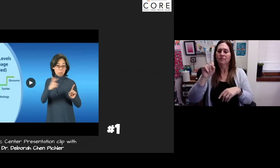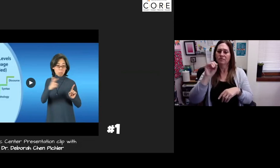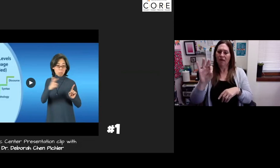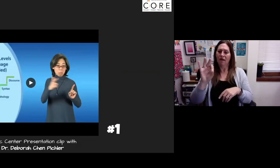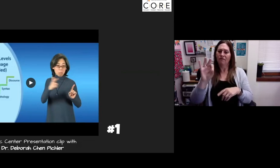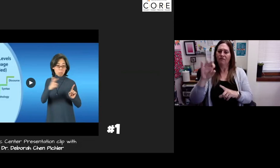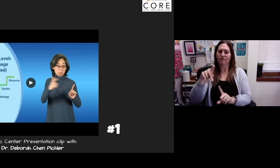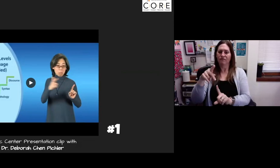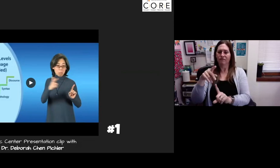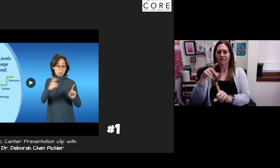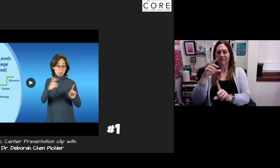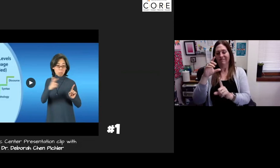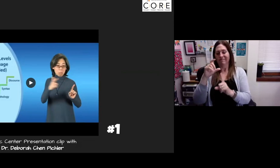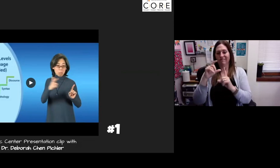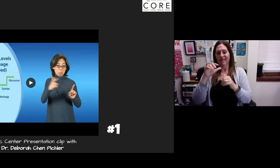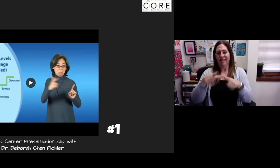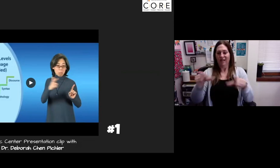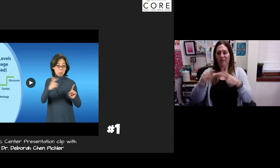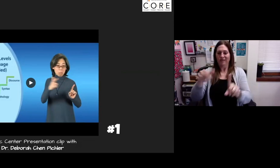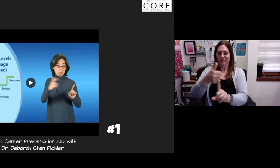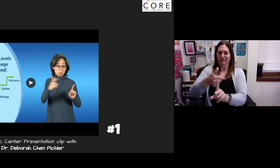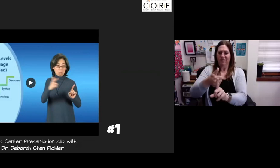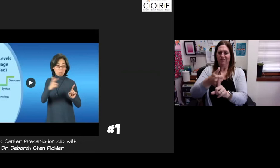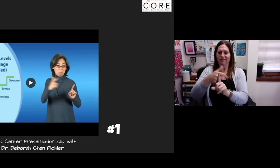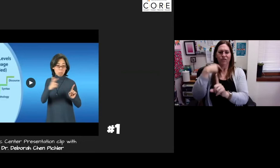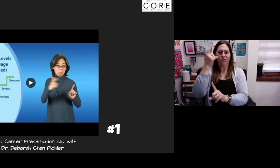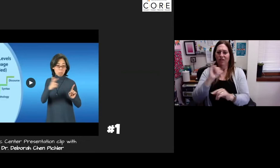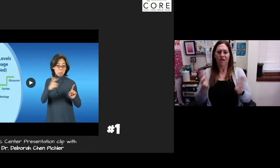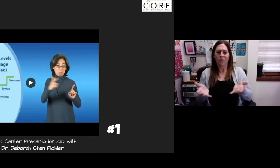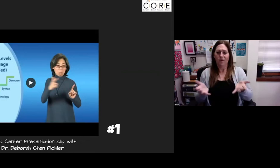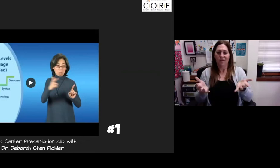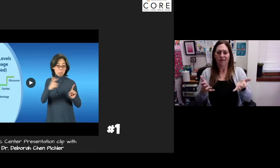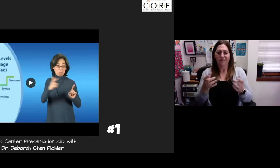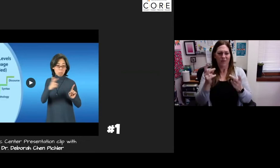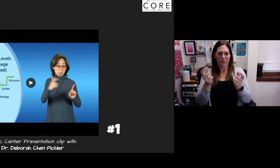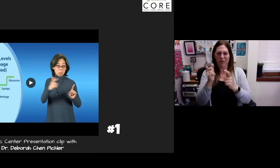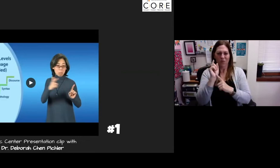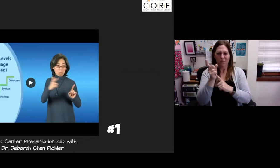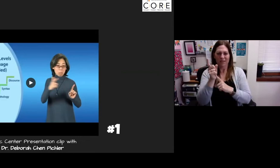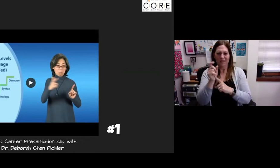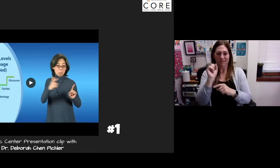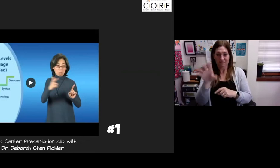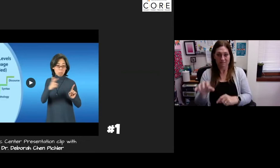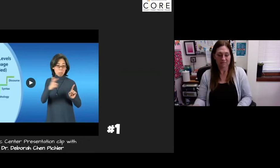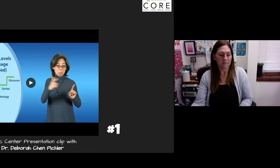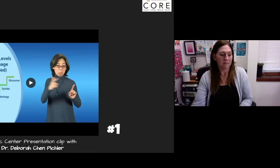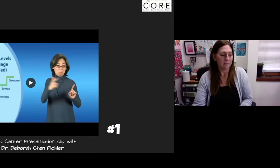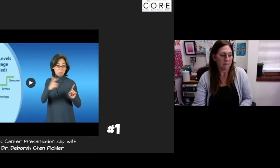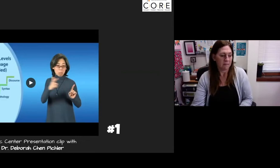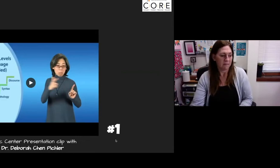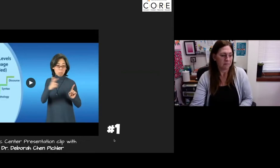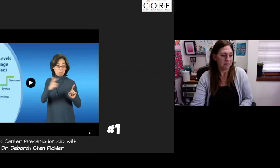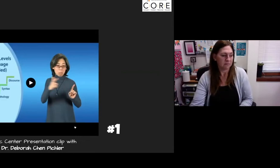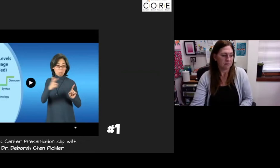And she is talking about the building blocks of language itself and what does that look like. So it's just a real